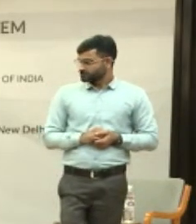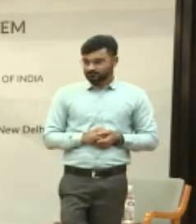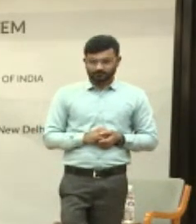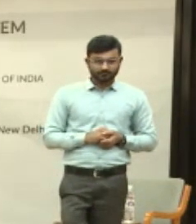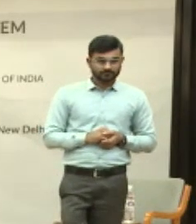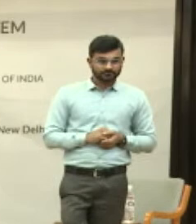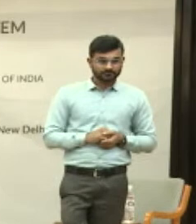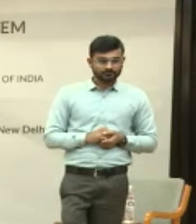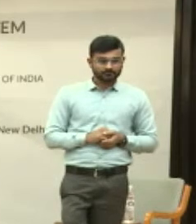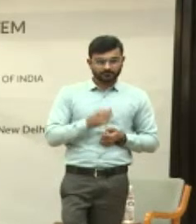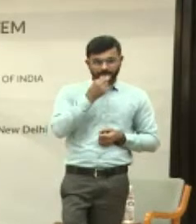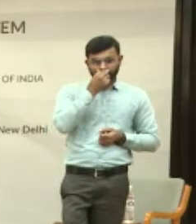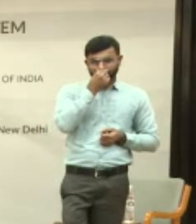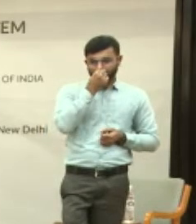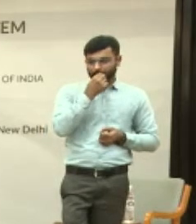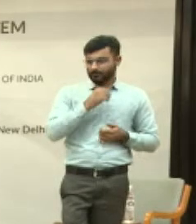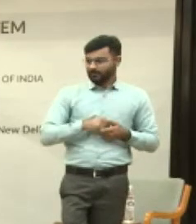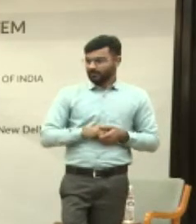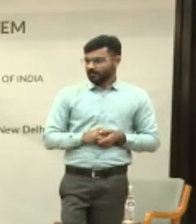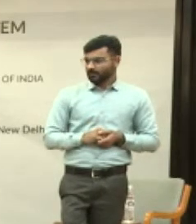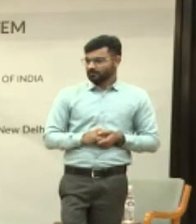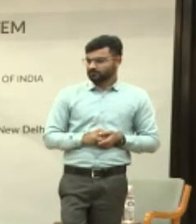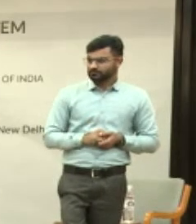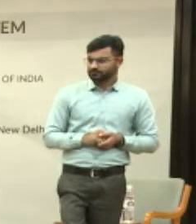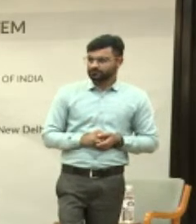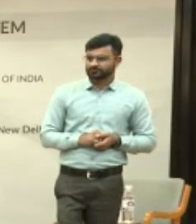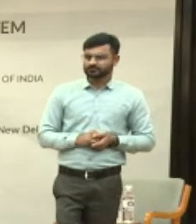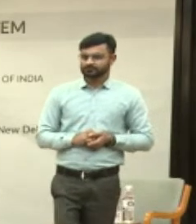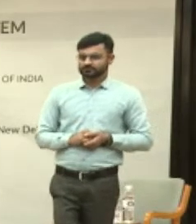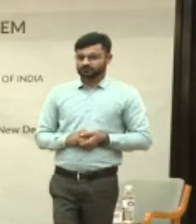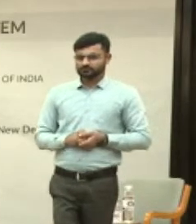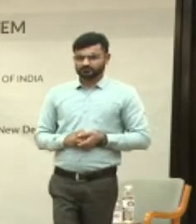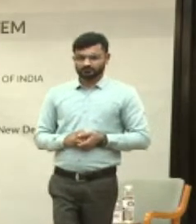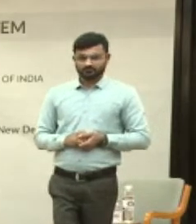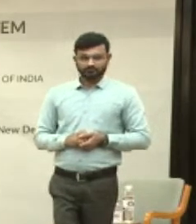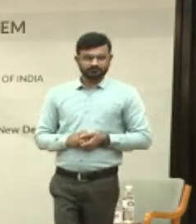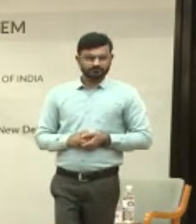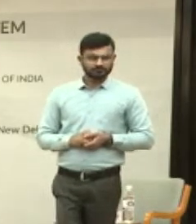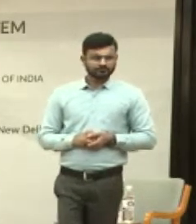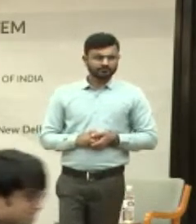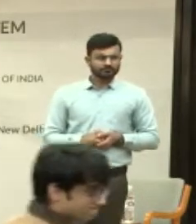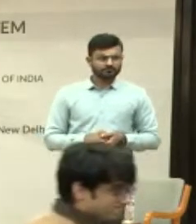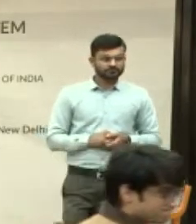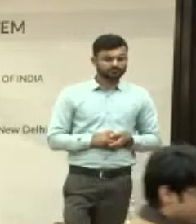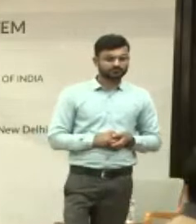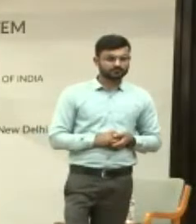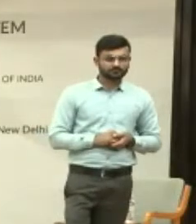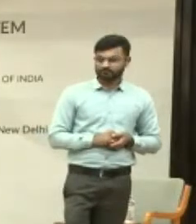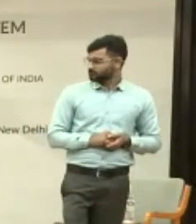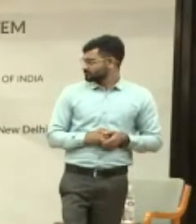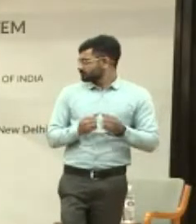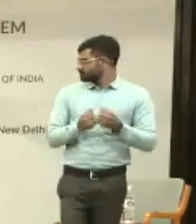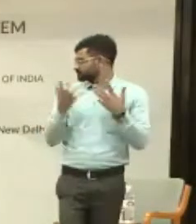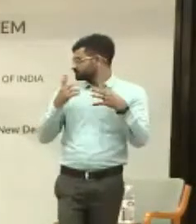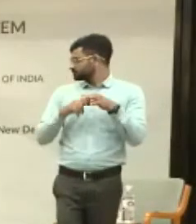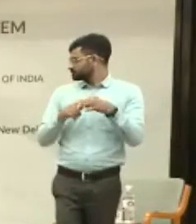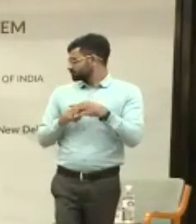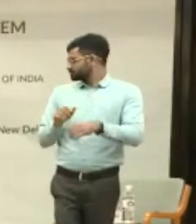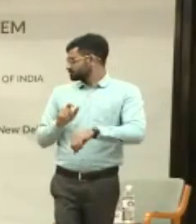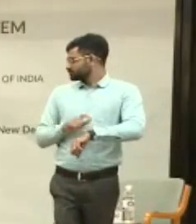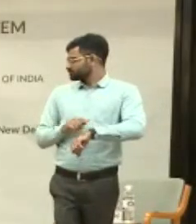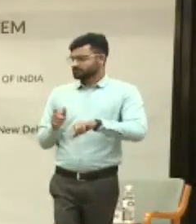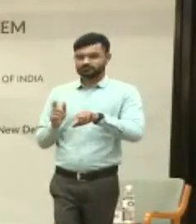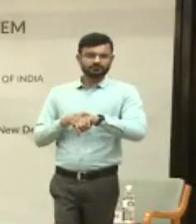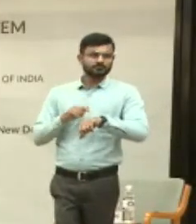We'll take one question here in front, and then the two hands there, and we'll end with that. I'm sorry, there are many questions, but we have to finish.